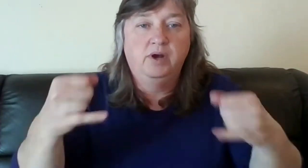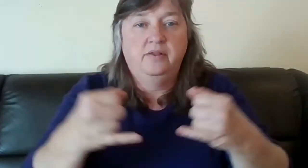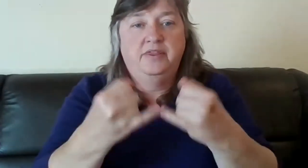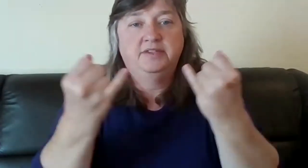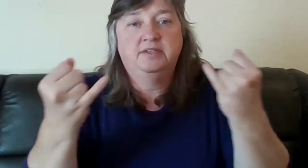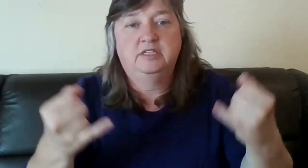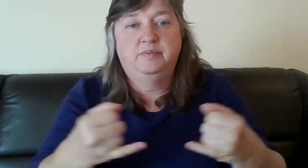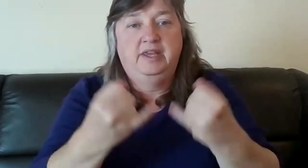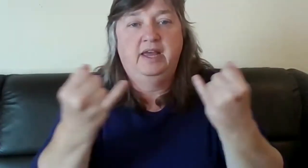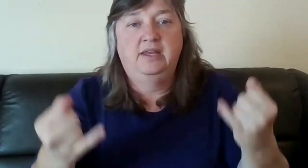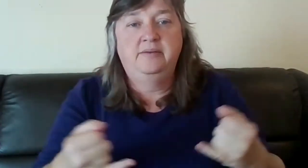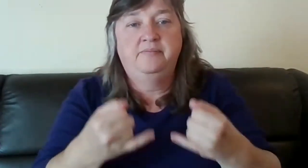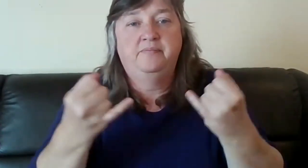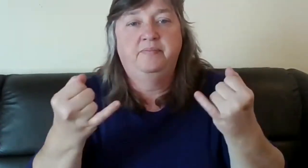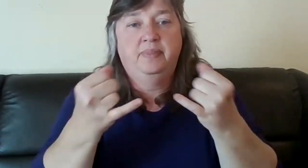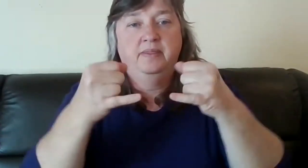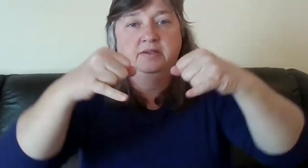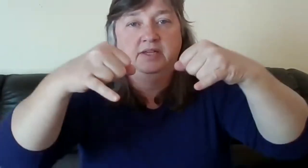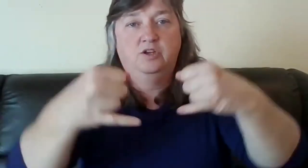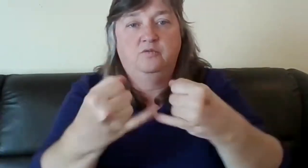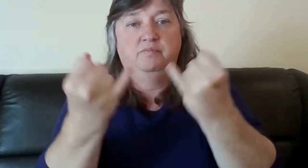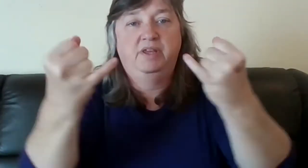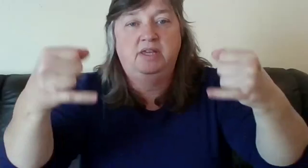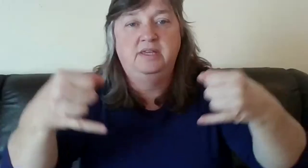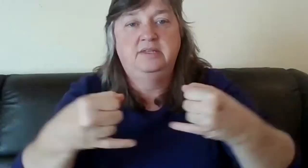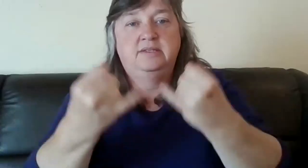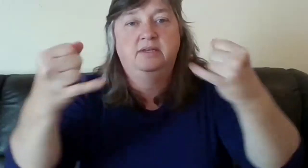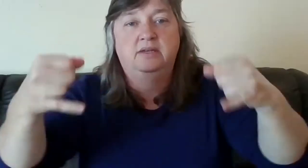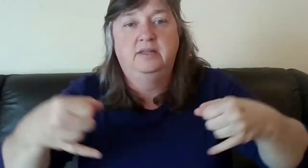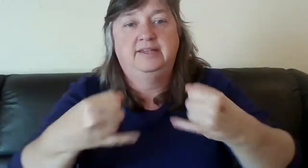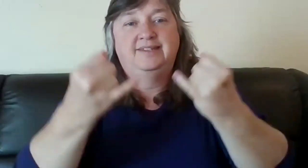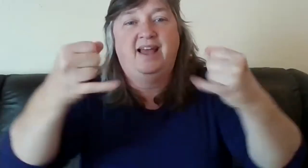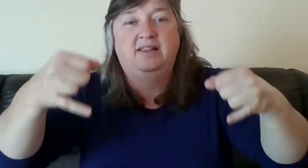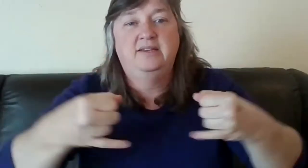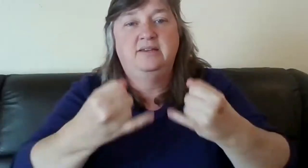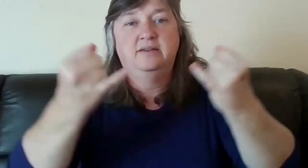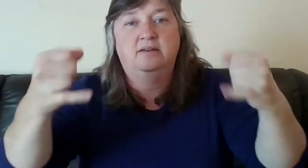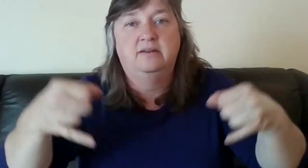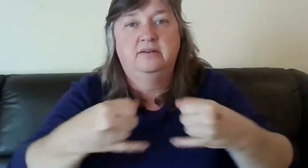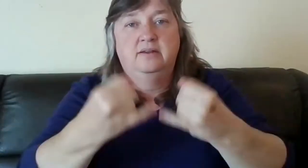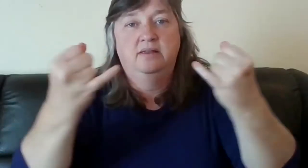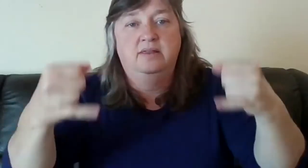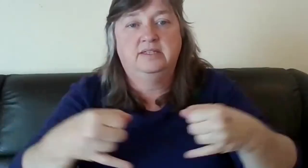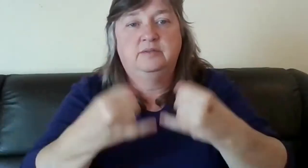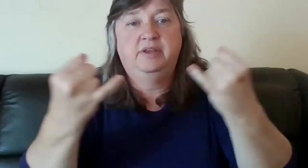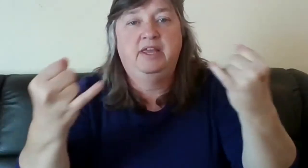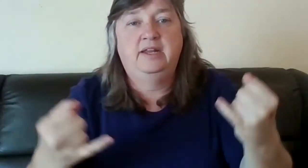well, this is spaghetti. Take your pinkies, like salad. That's